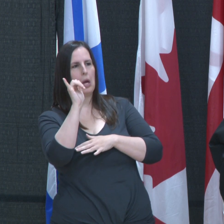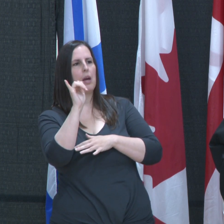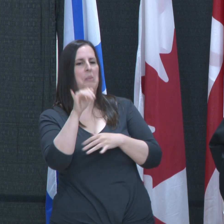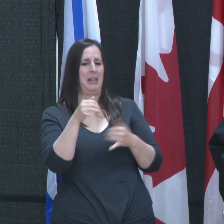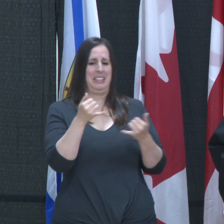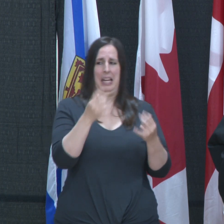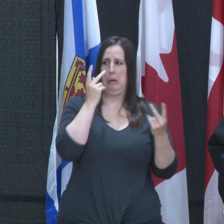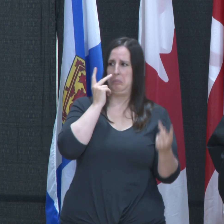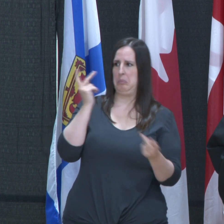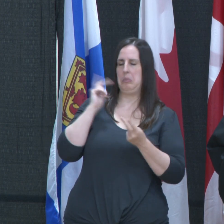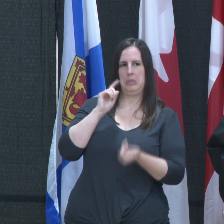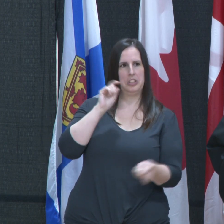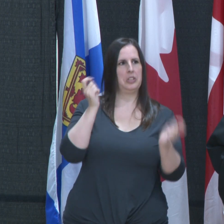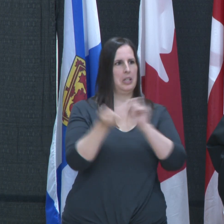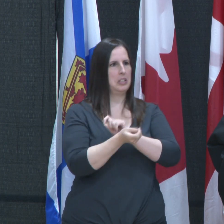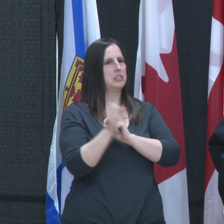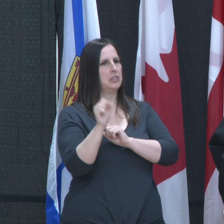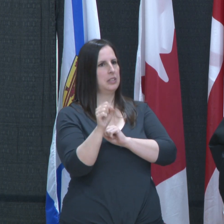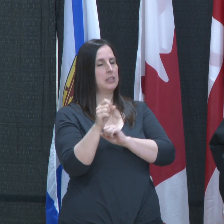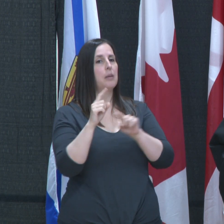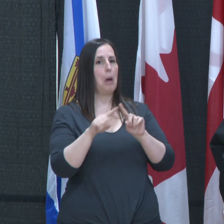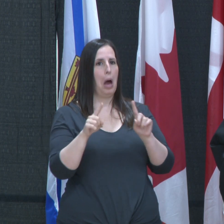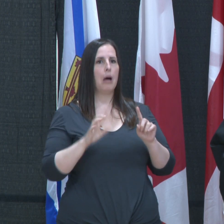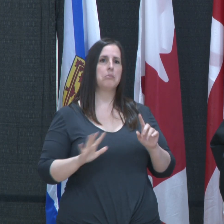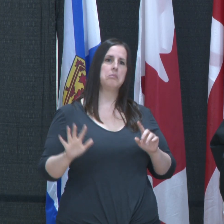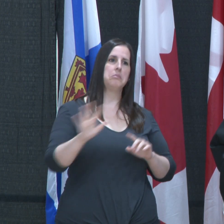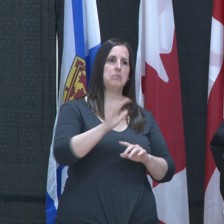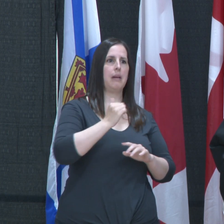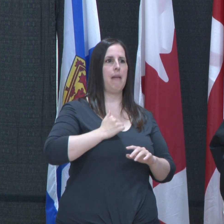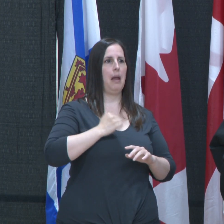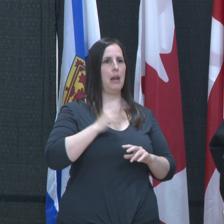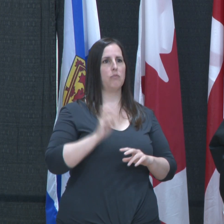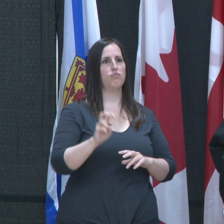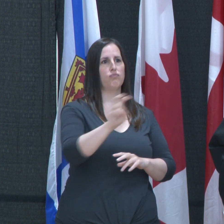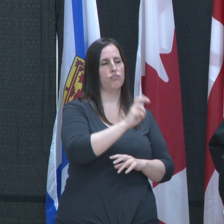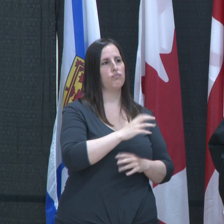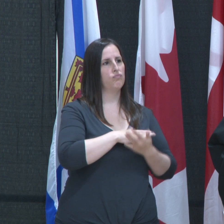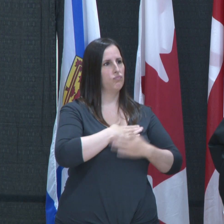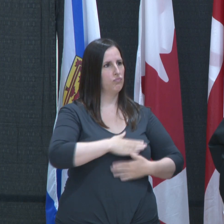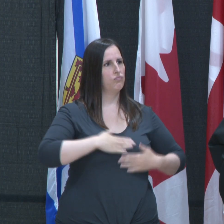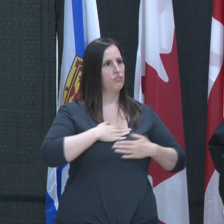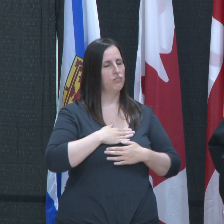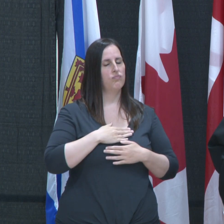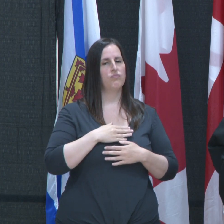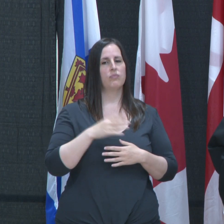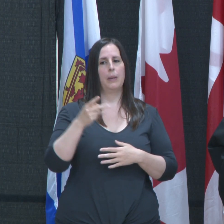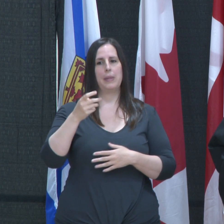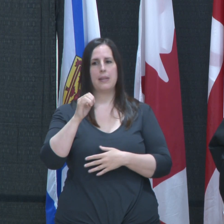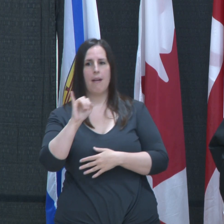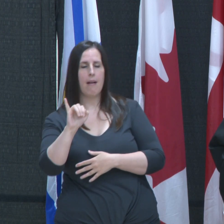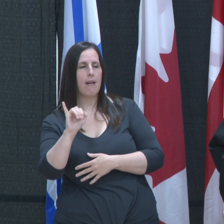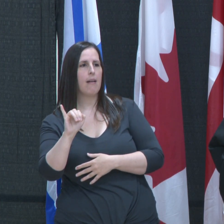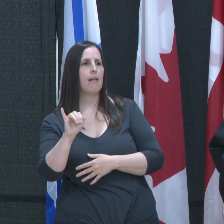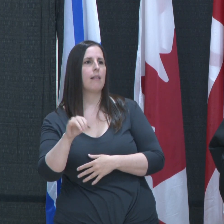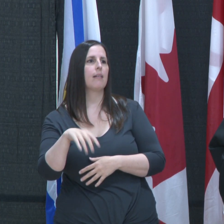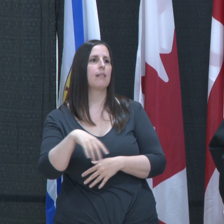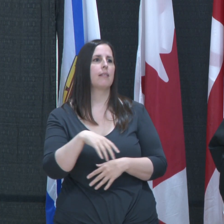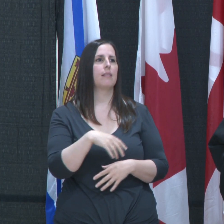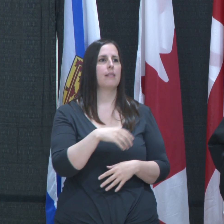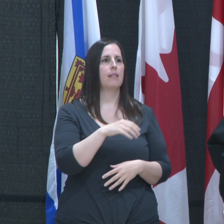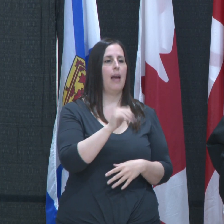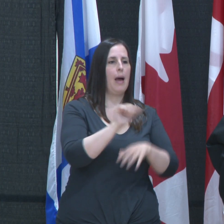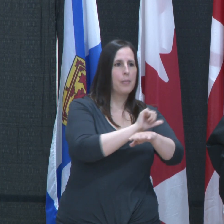great deal of Canada. I went from studying at Holland College in PEI to working the front desk of a hotel in Banff,